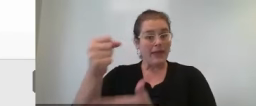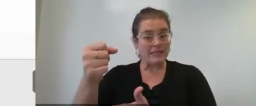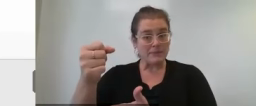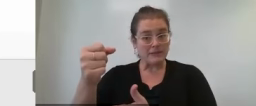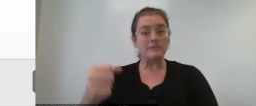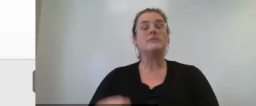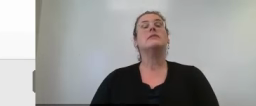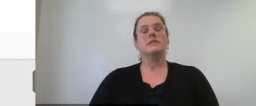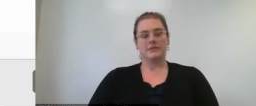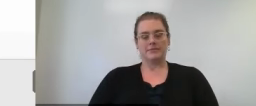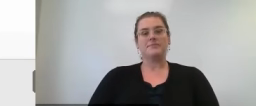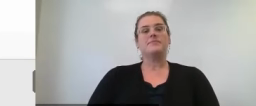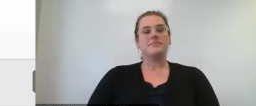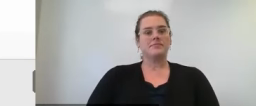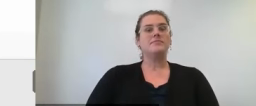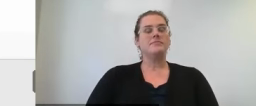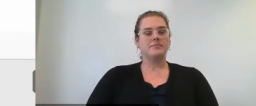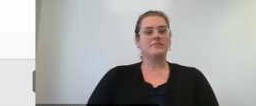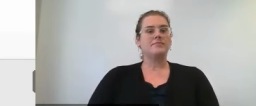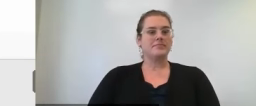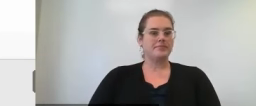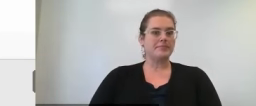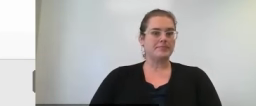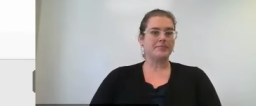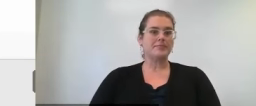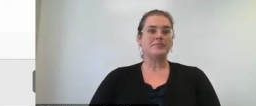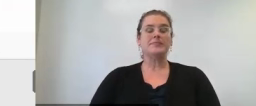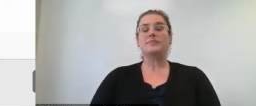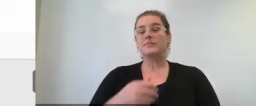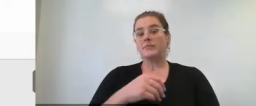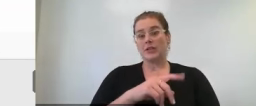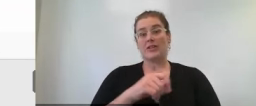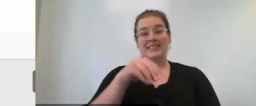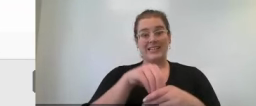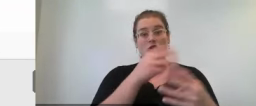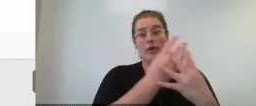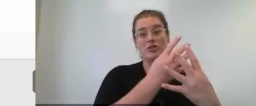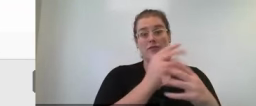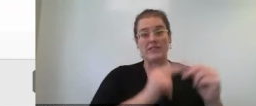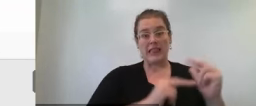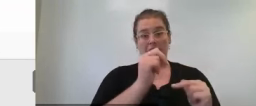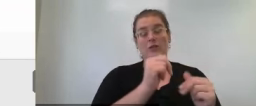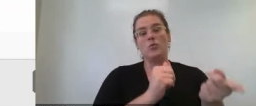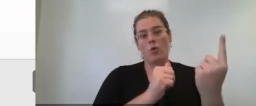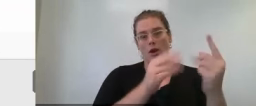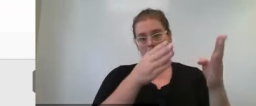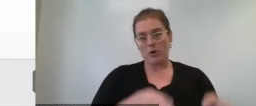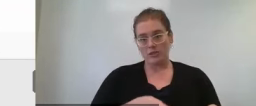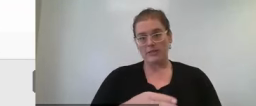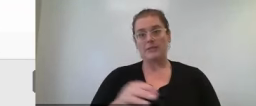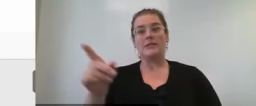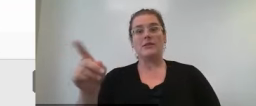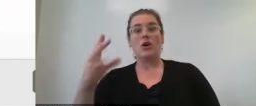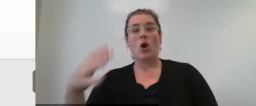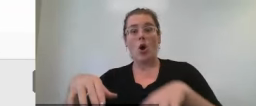type, we have 1 person in a correctional facility, 17 people in